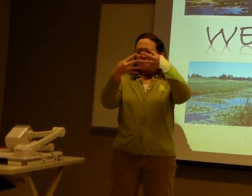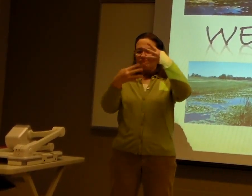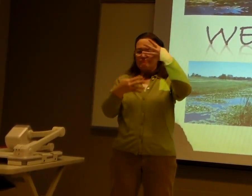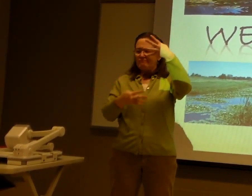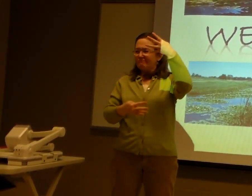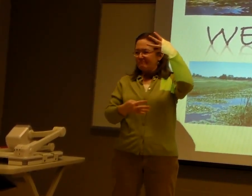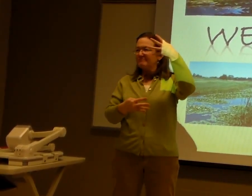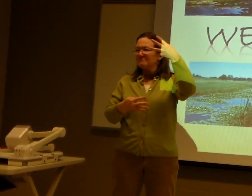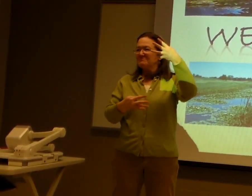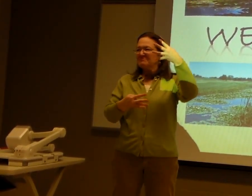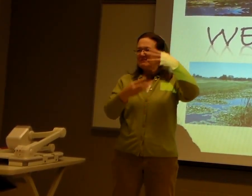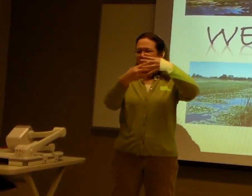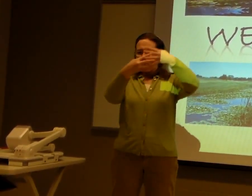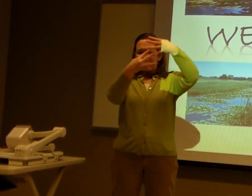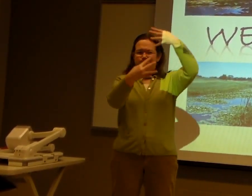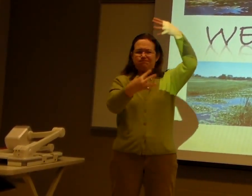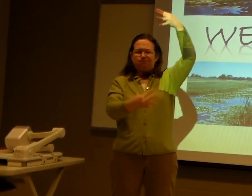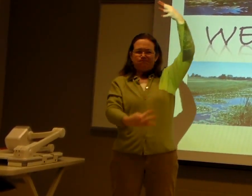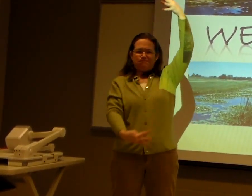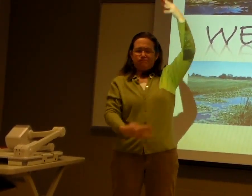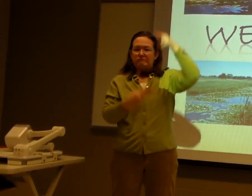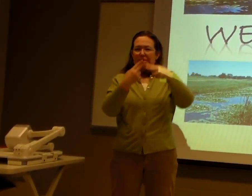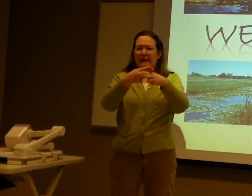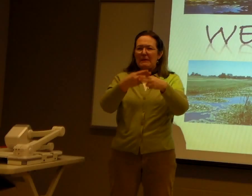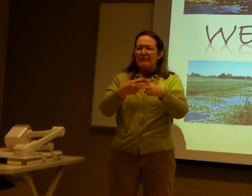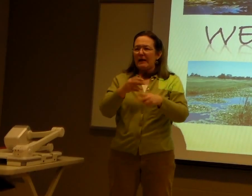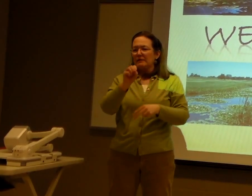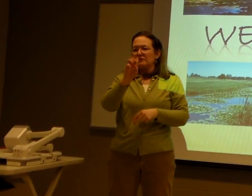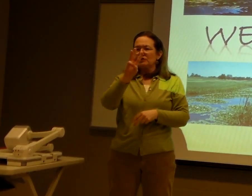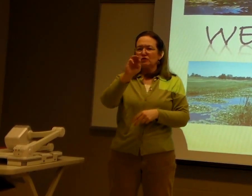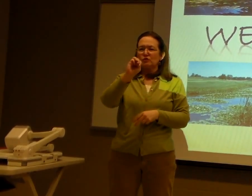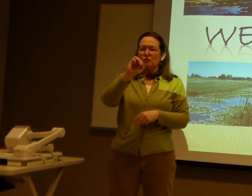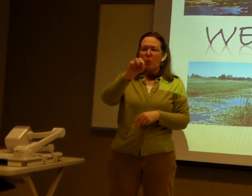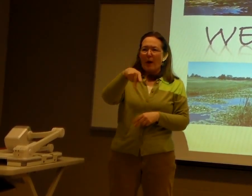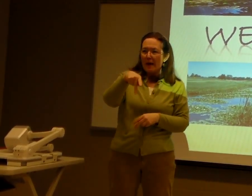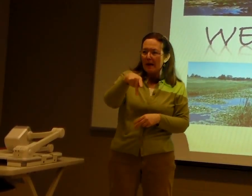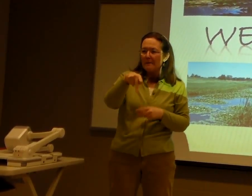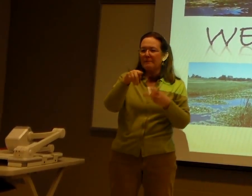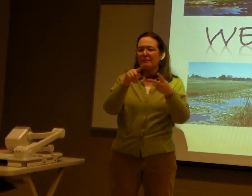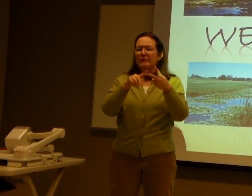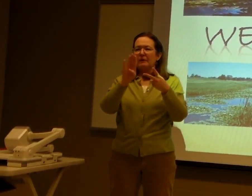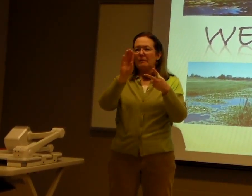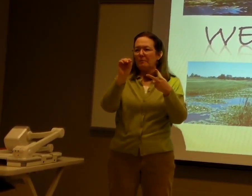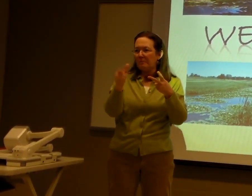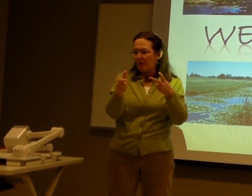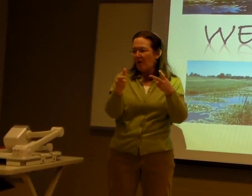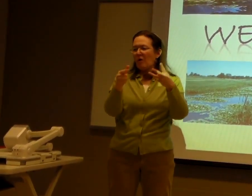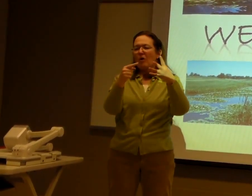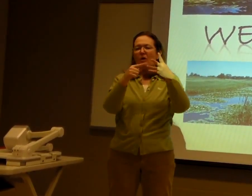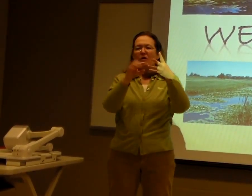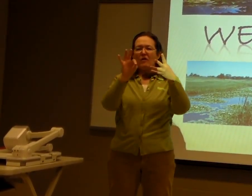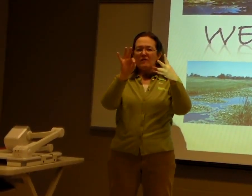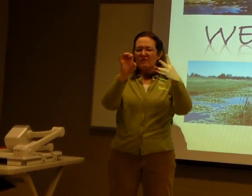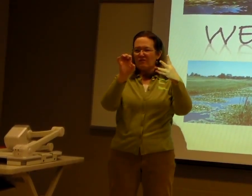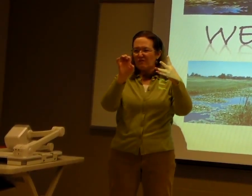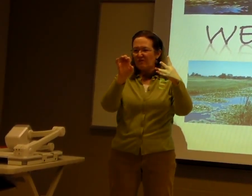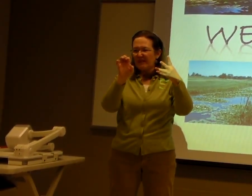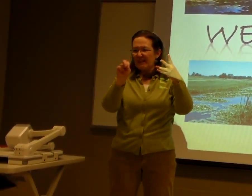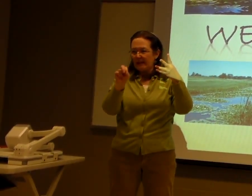There are many different kinds of wetlands. The list is extensive. You may have heard of them as